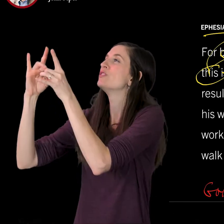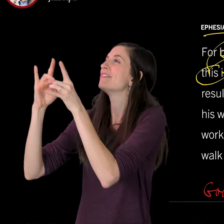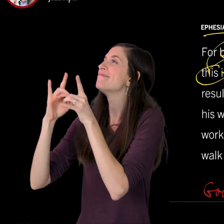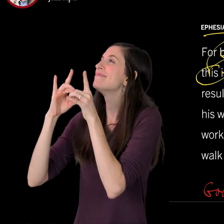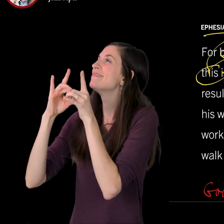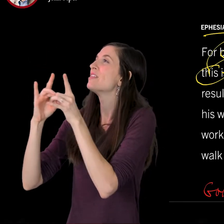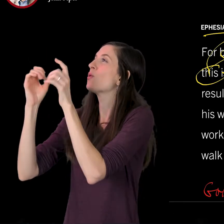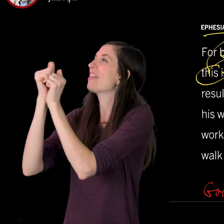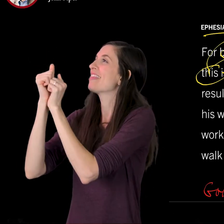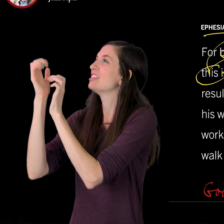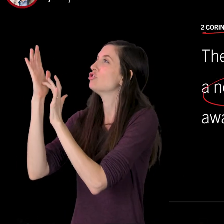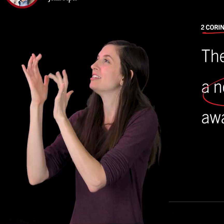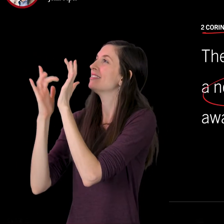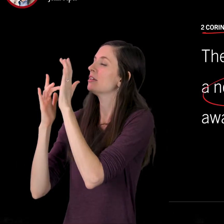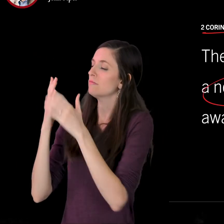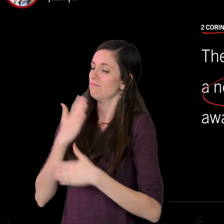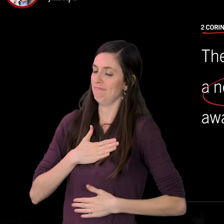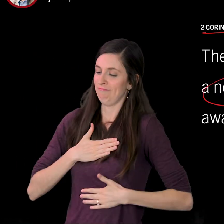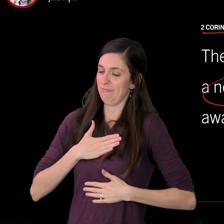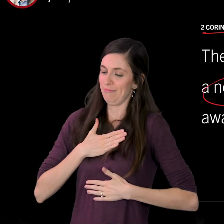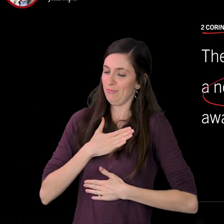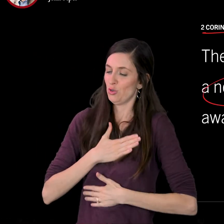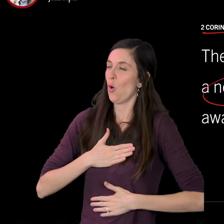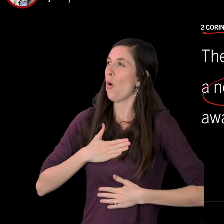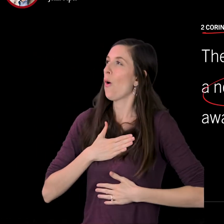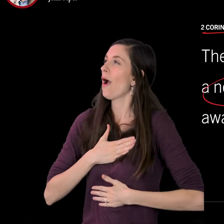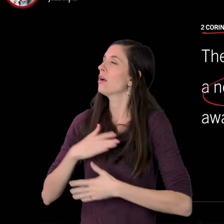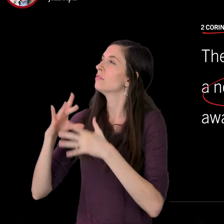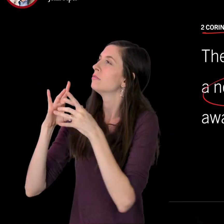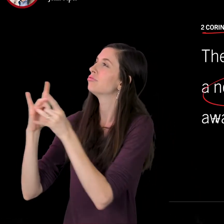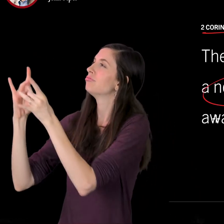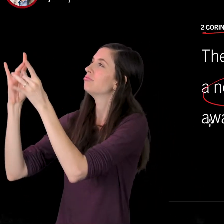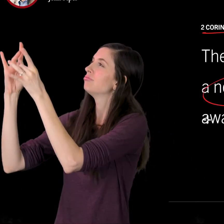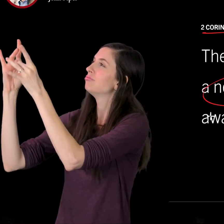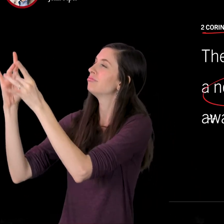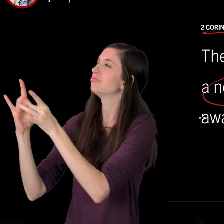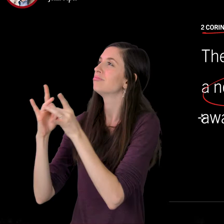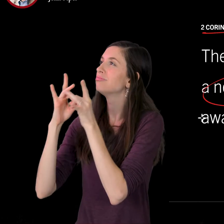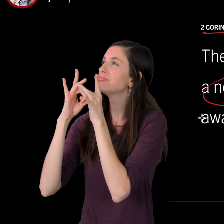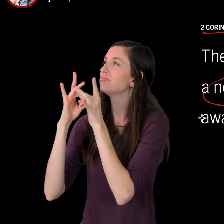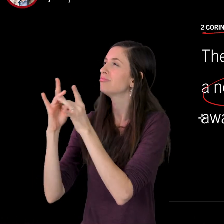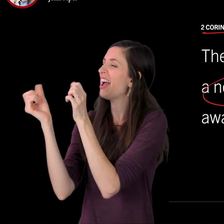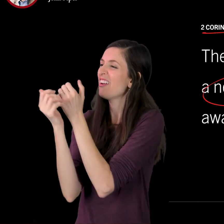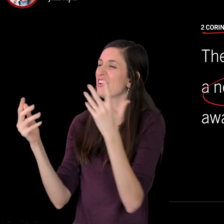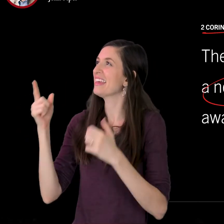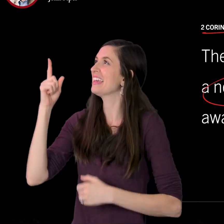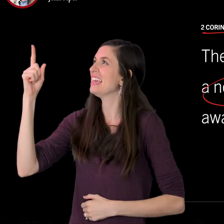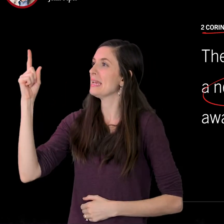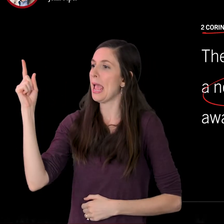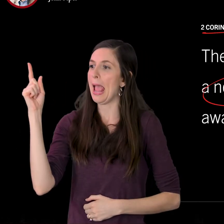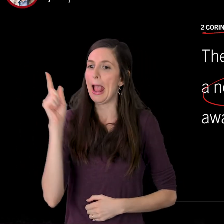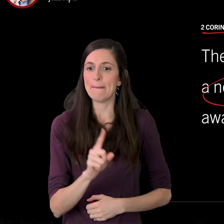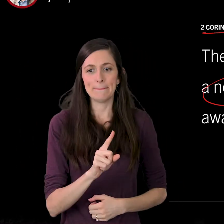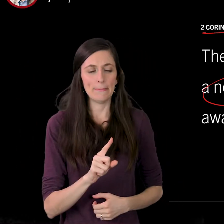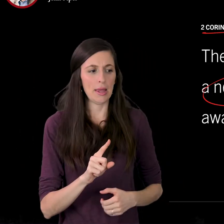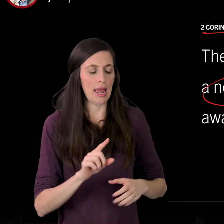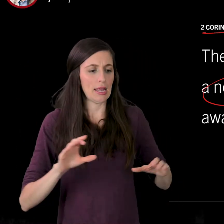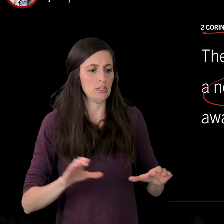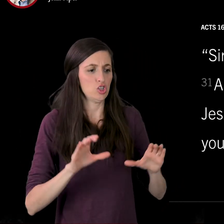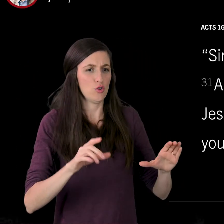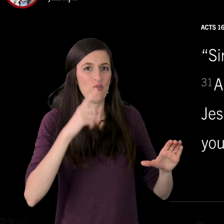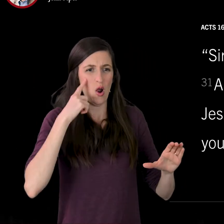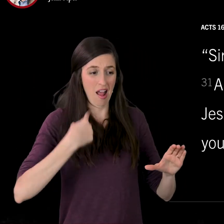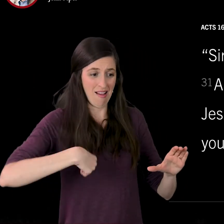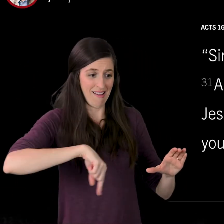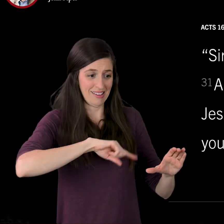Christ so that we enjoy oneness with him and everything that he bought for us then is